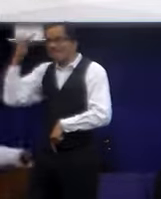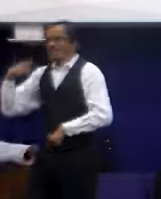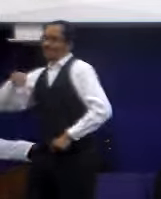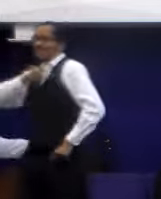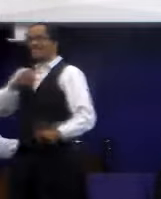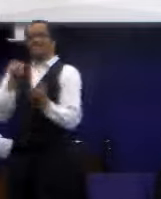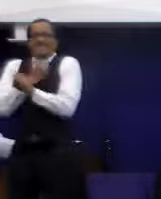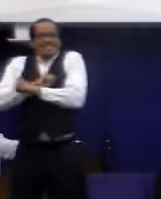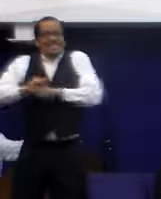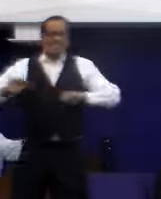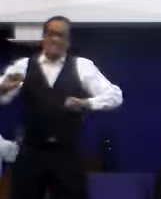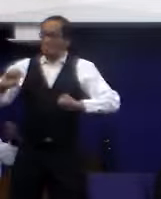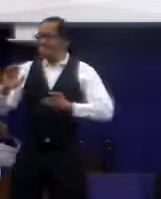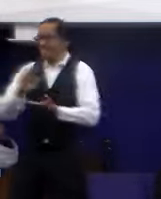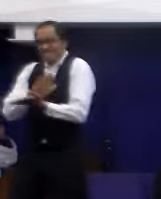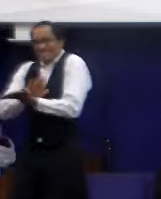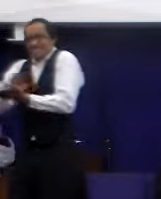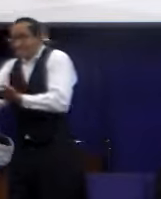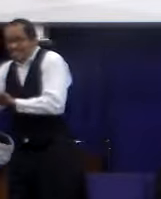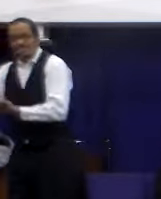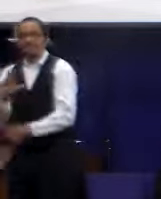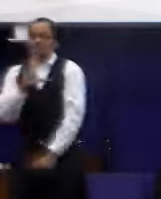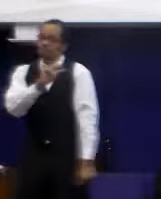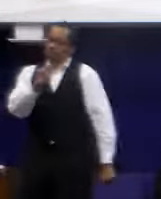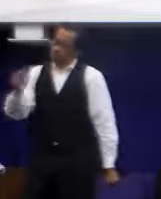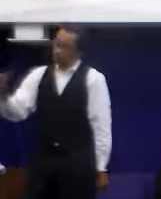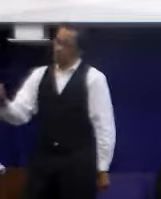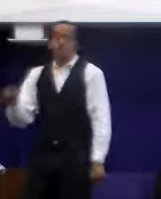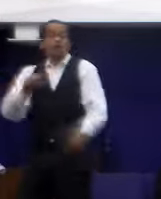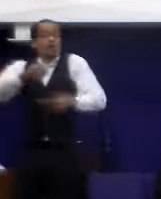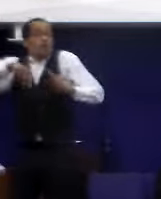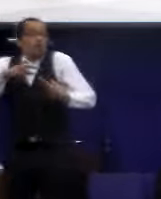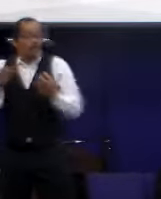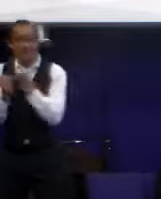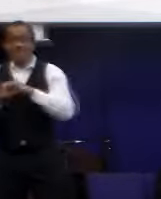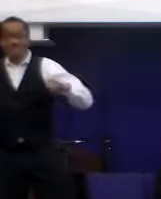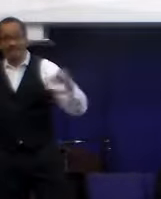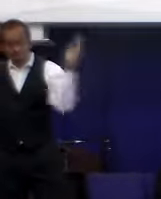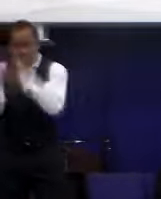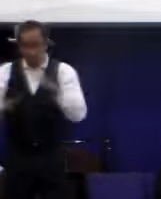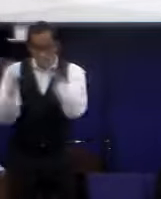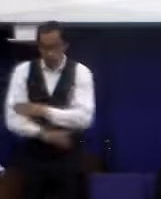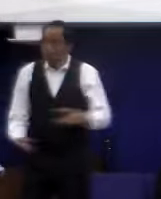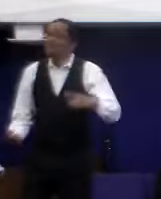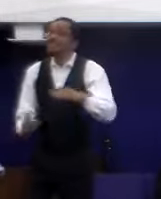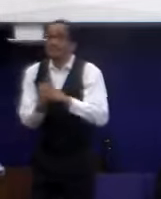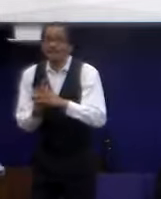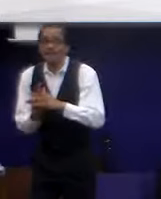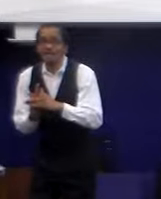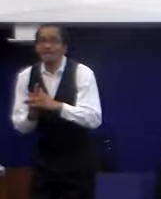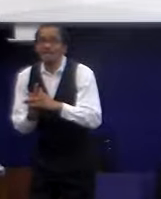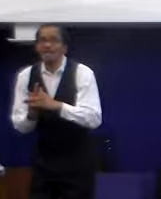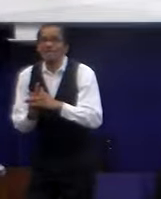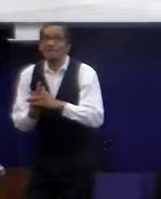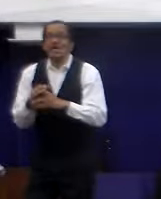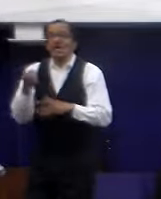everything is peace and cream now. Uh-huh. Amen? It's not. Amen. When you get saved, trouble is going to come. Trouble is already coming, as I say, but you just